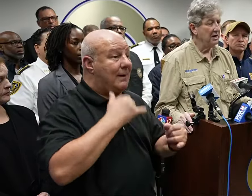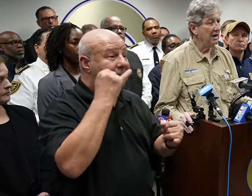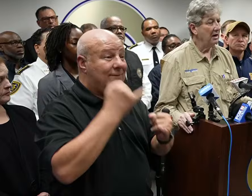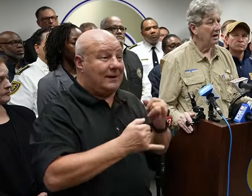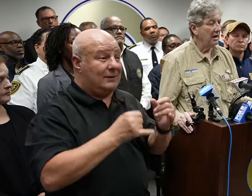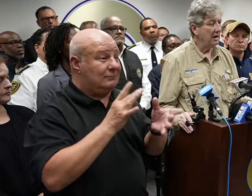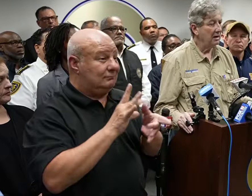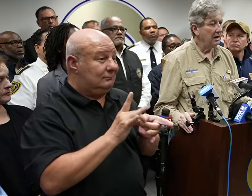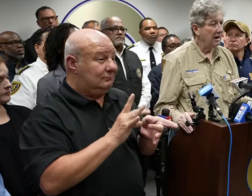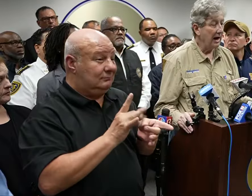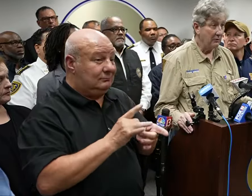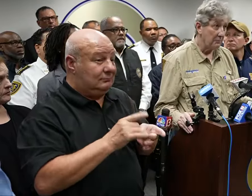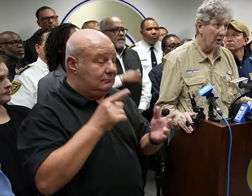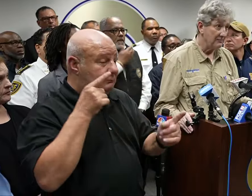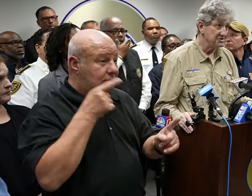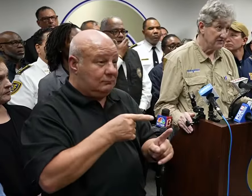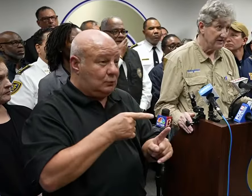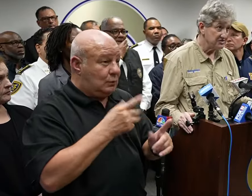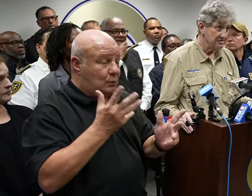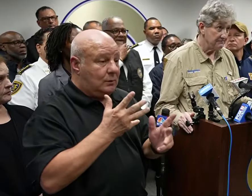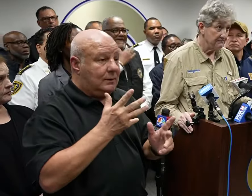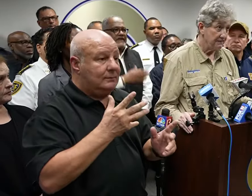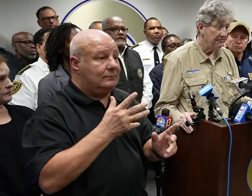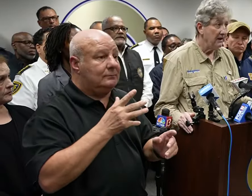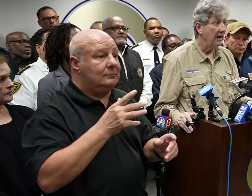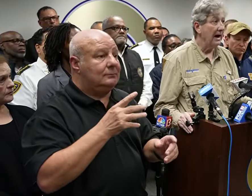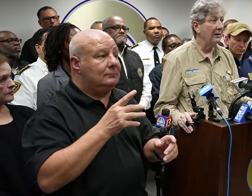is, I will promise you this.